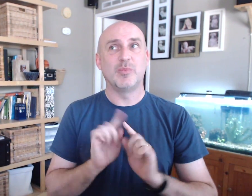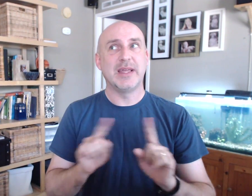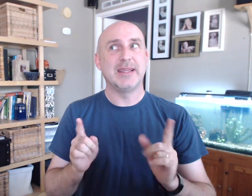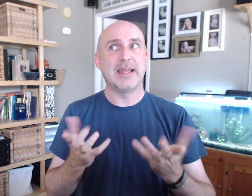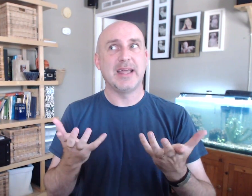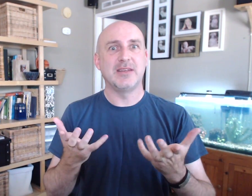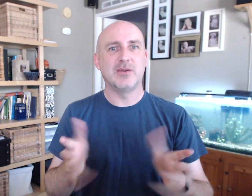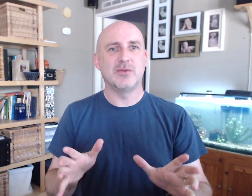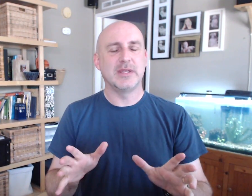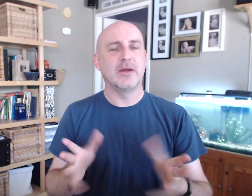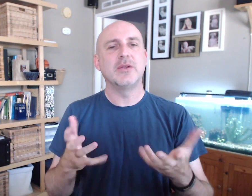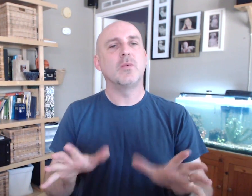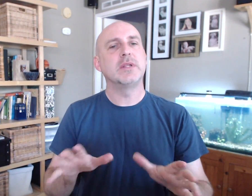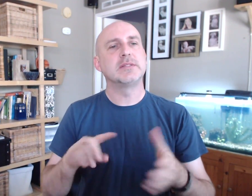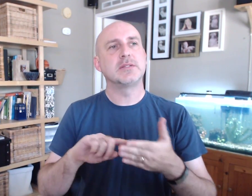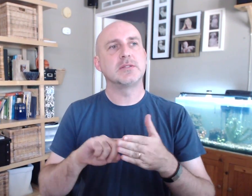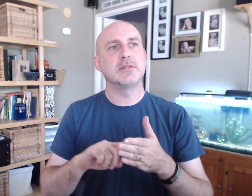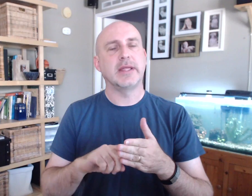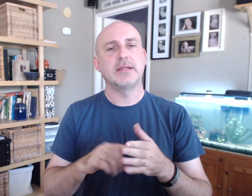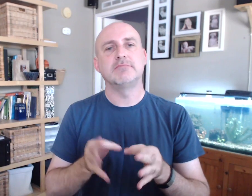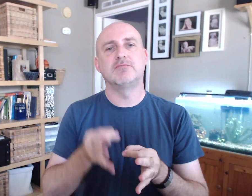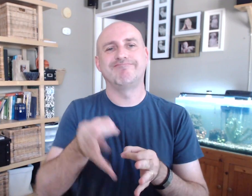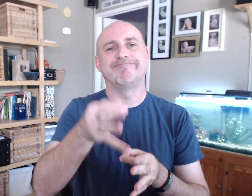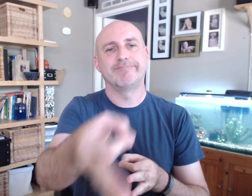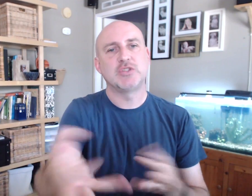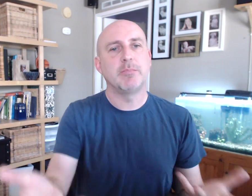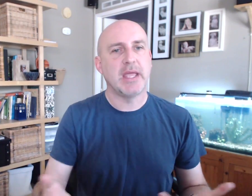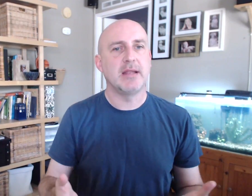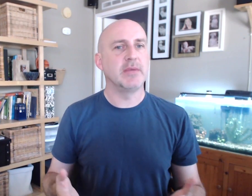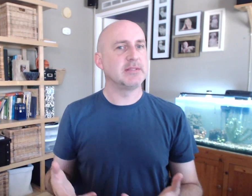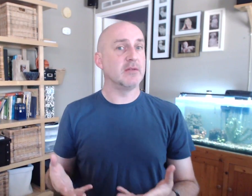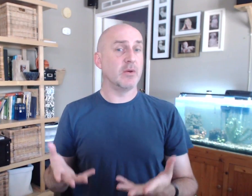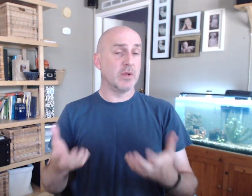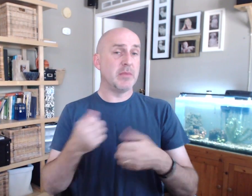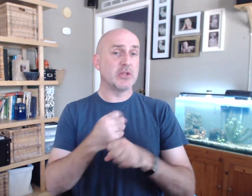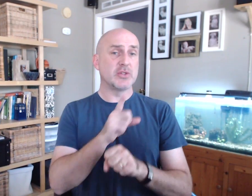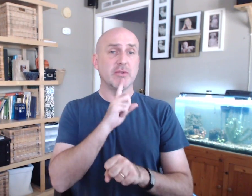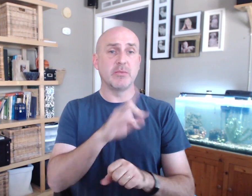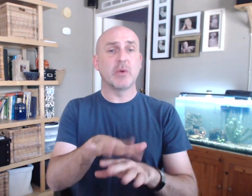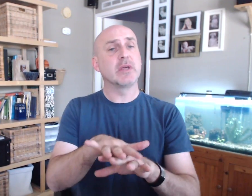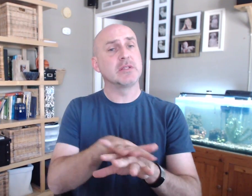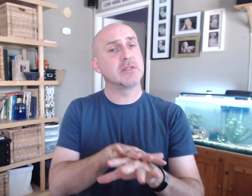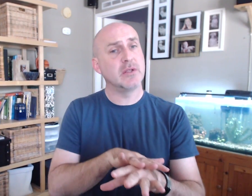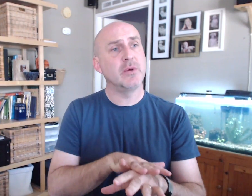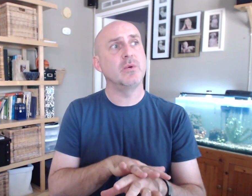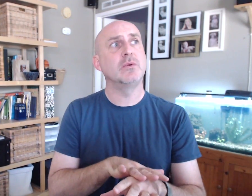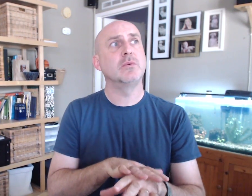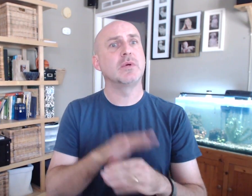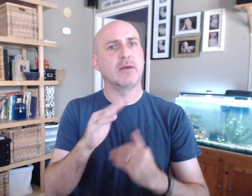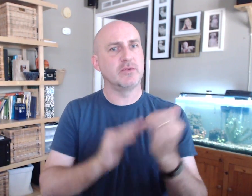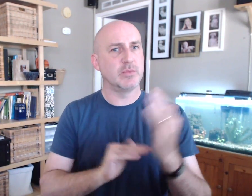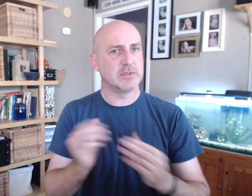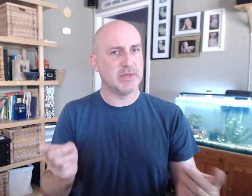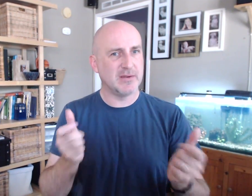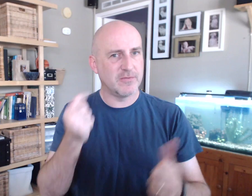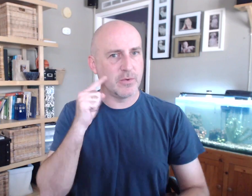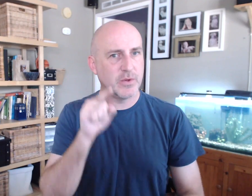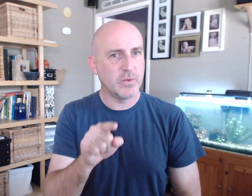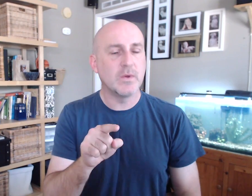but I don't want to like jump ahead of myself. I want to make sure that I'm going at a slow, comfortable speed for you,